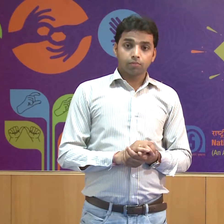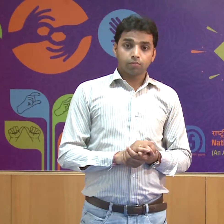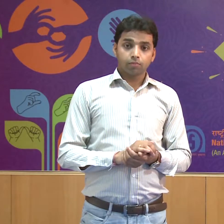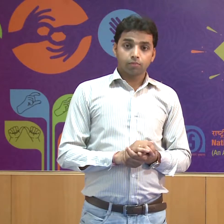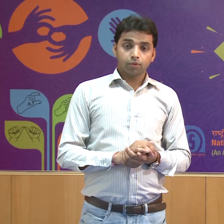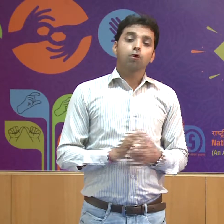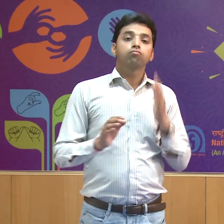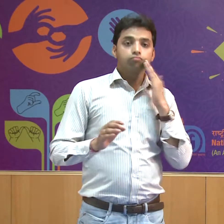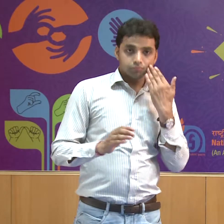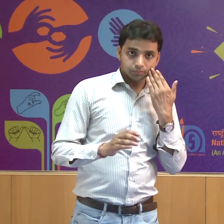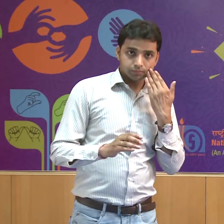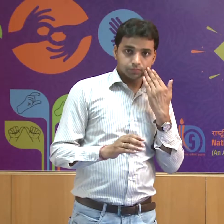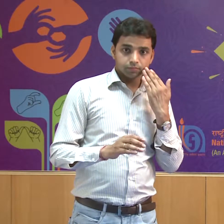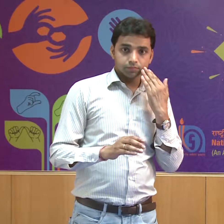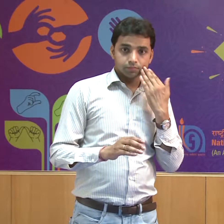When Babur